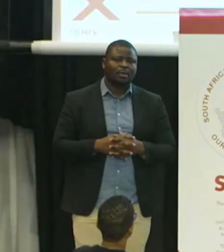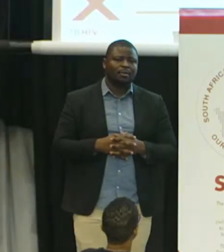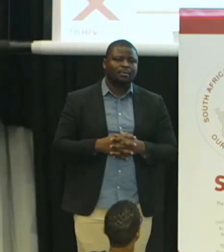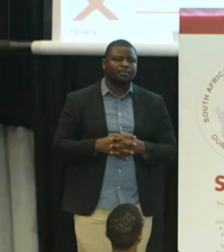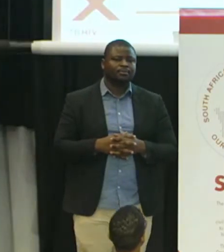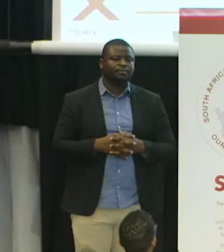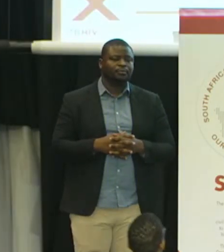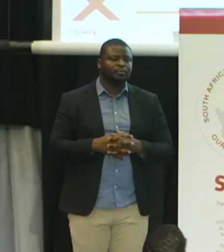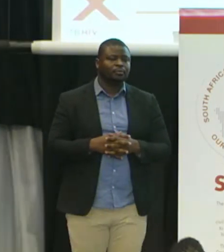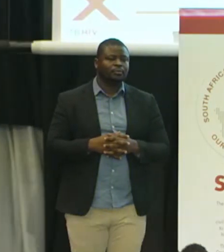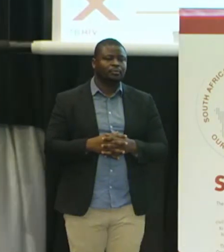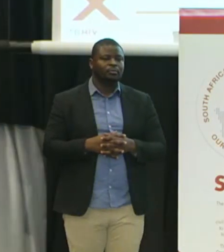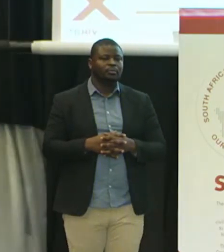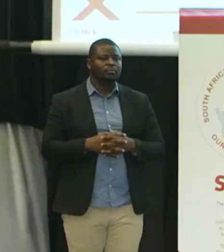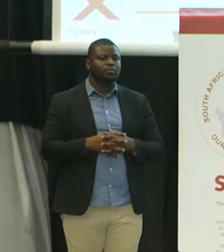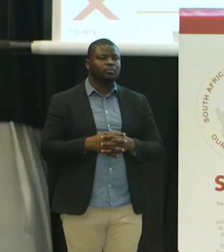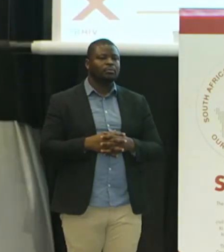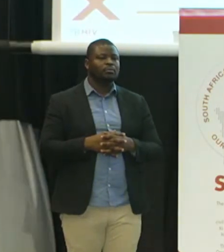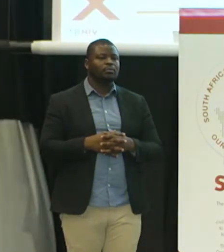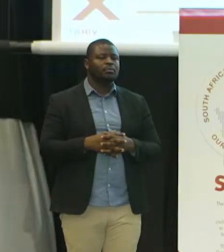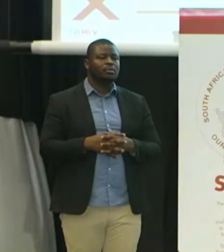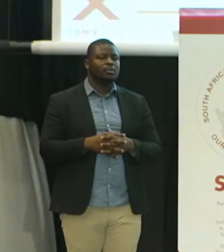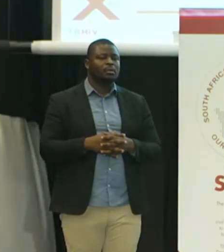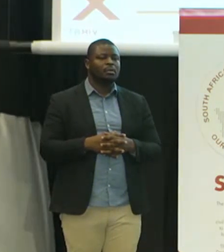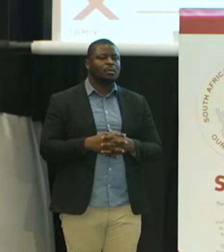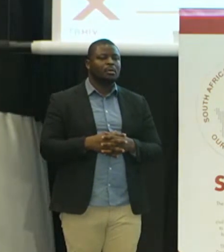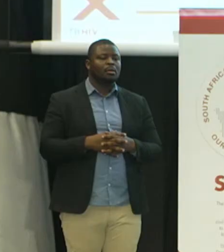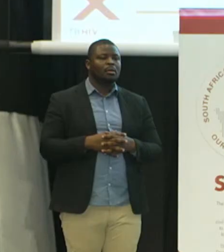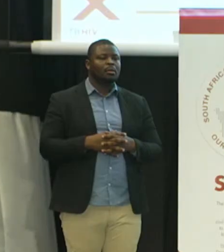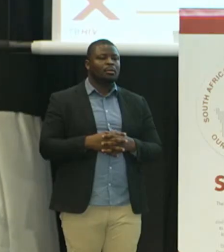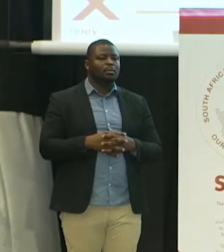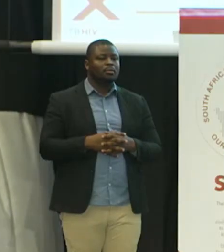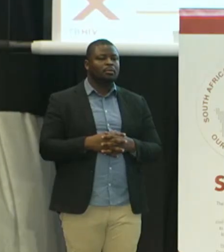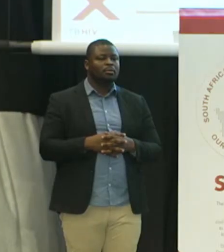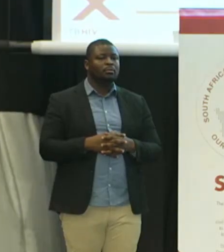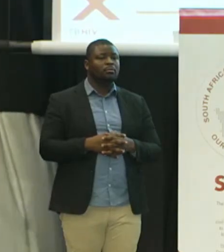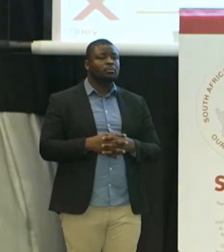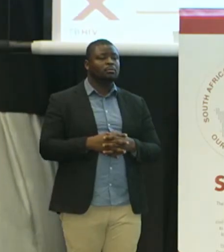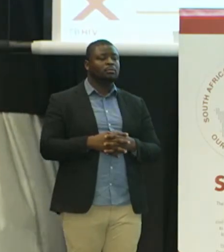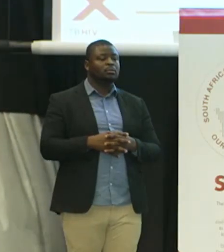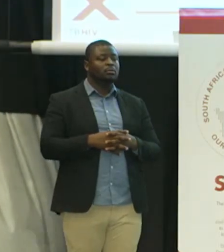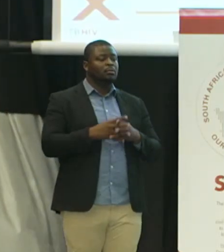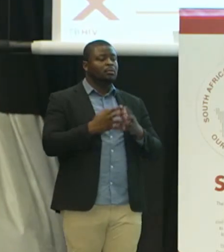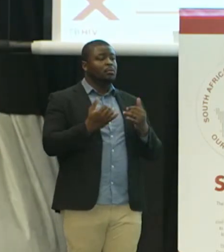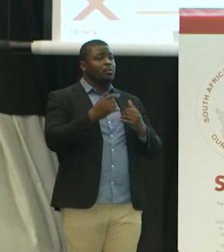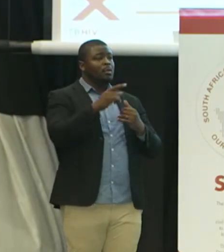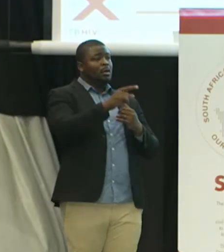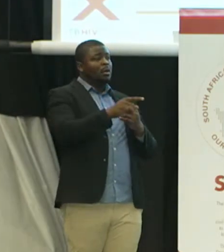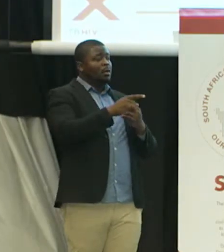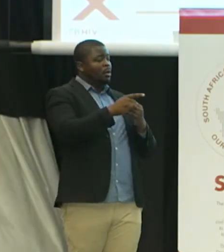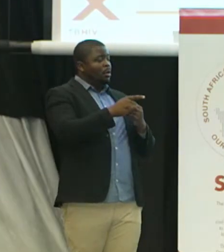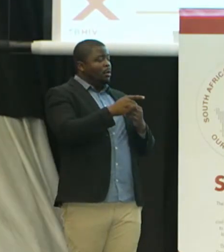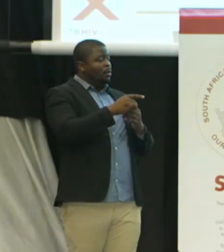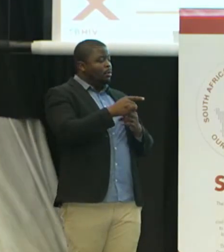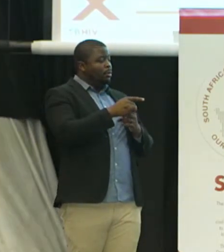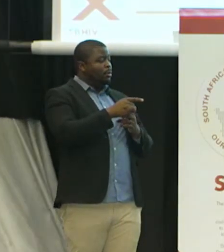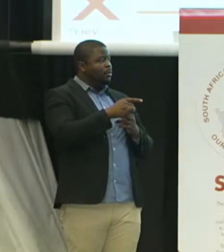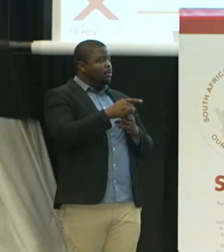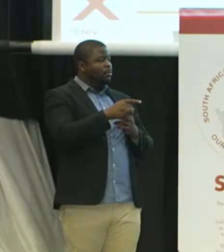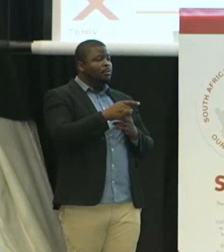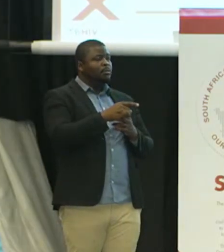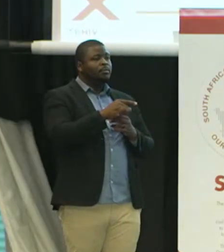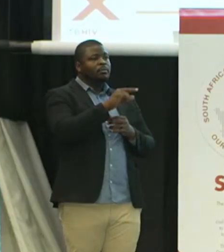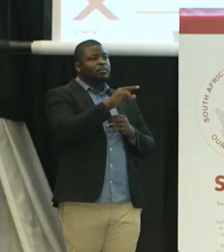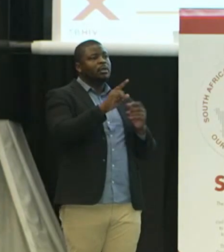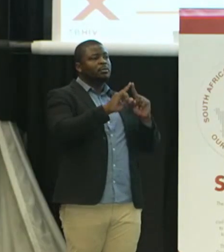got my slides open as well. I think I've gone one step ahead on the presentation. Sorry,